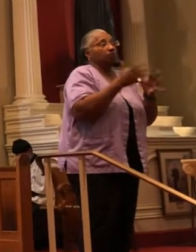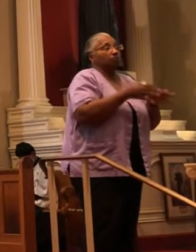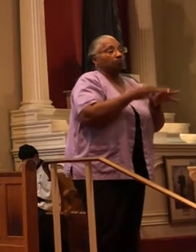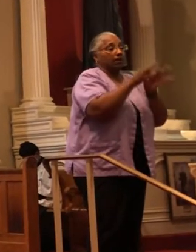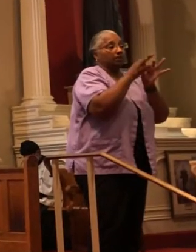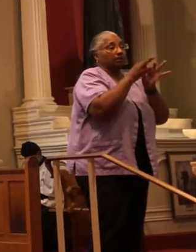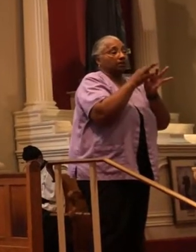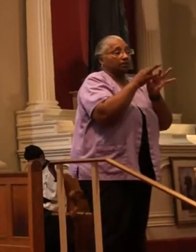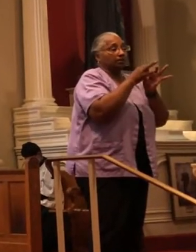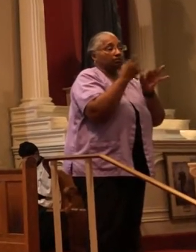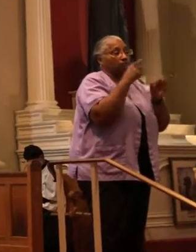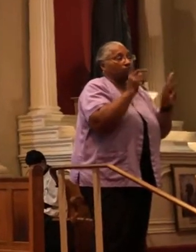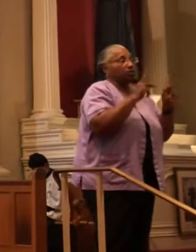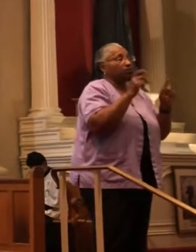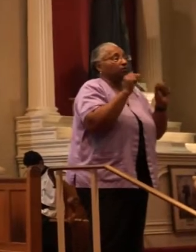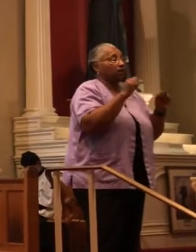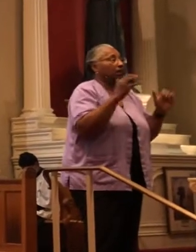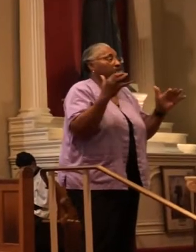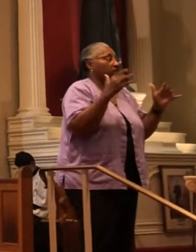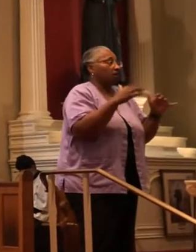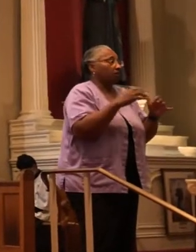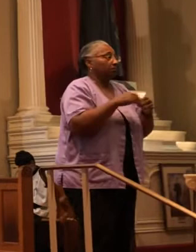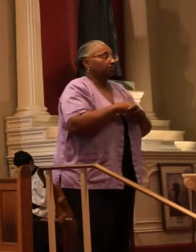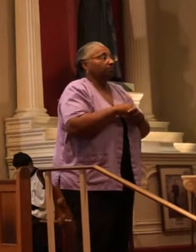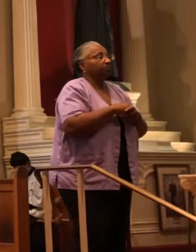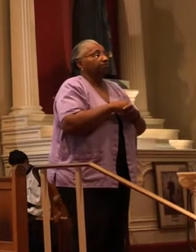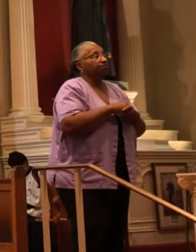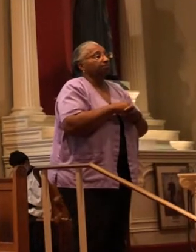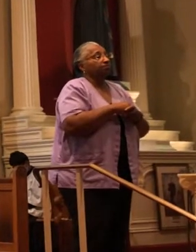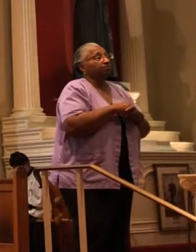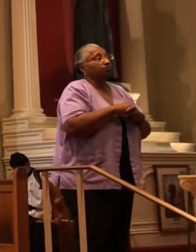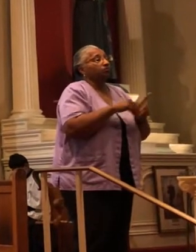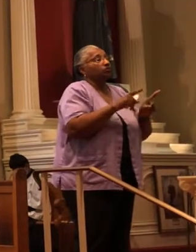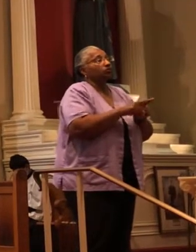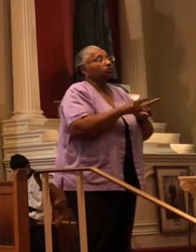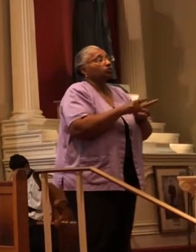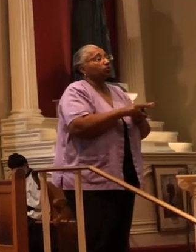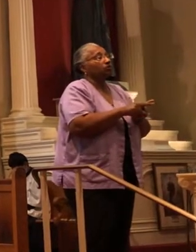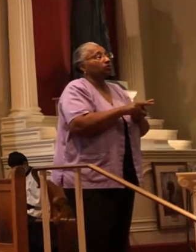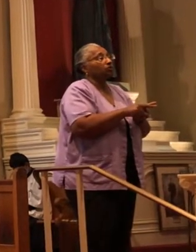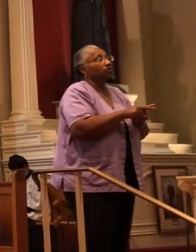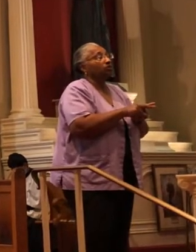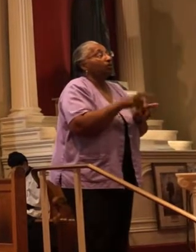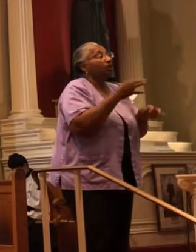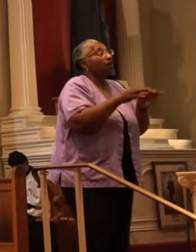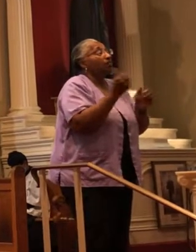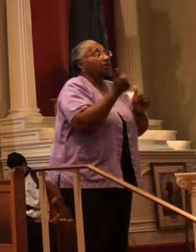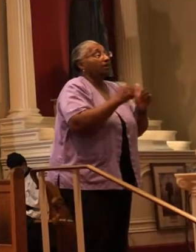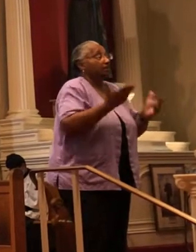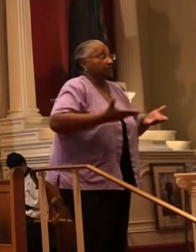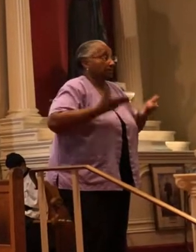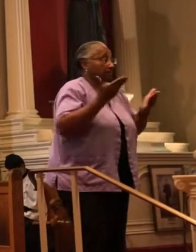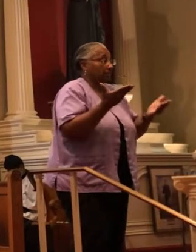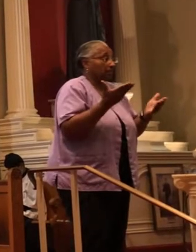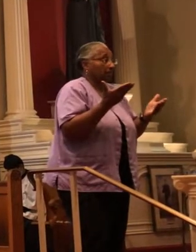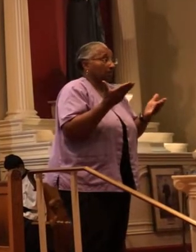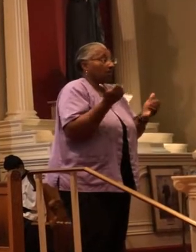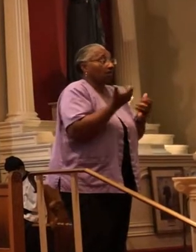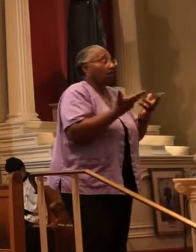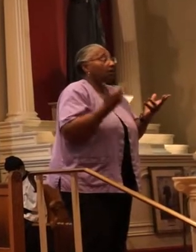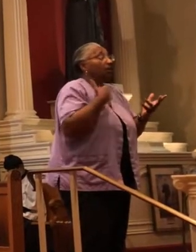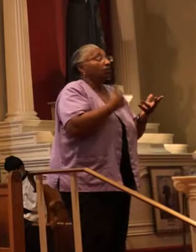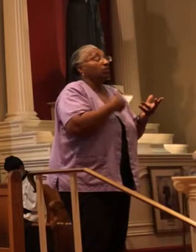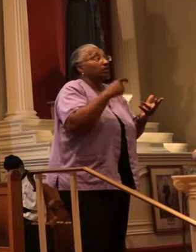to accommodate safely our people. And if there's any suggestion or anything that we need